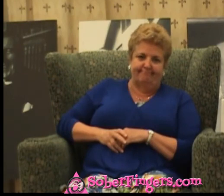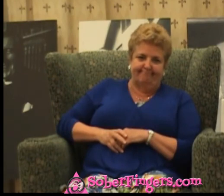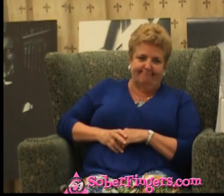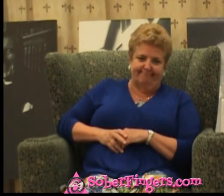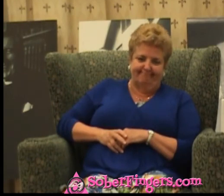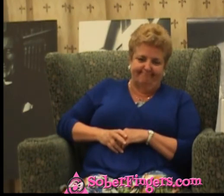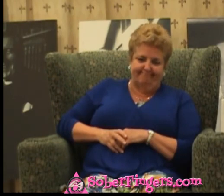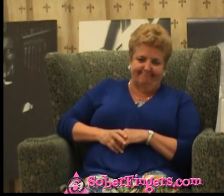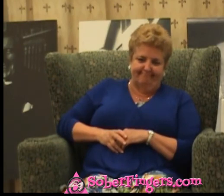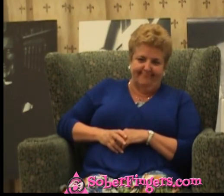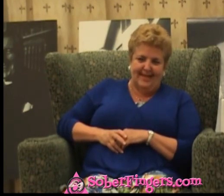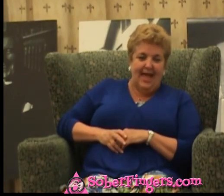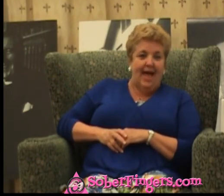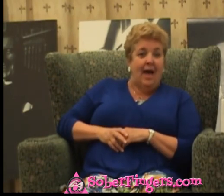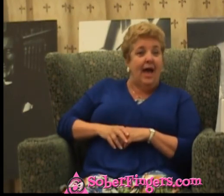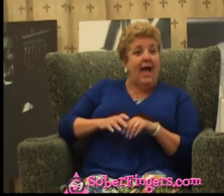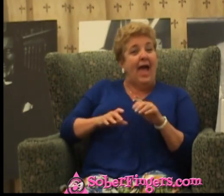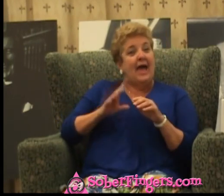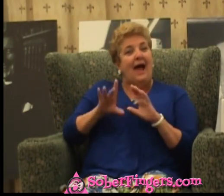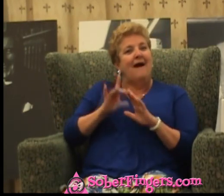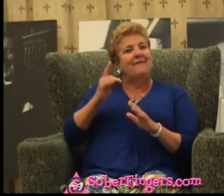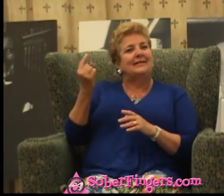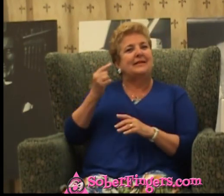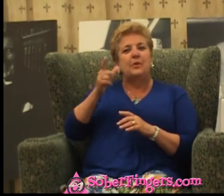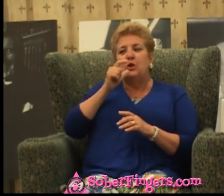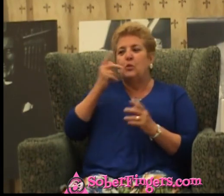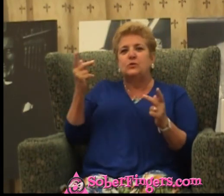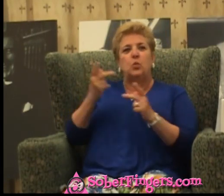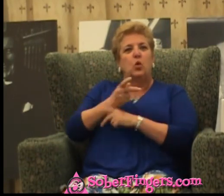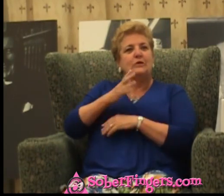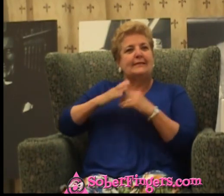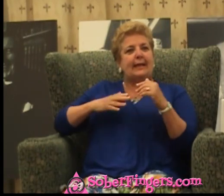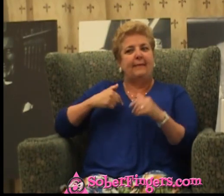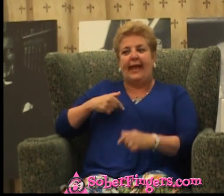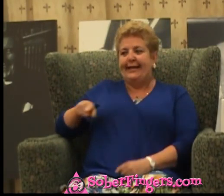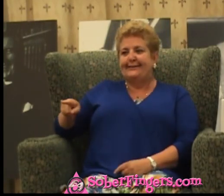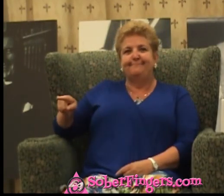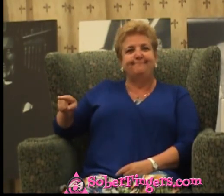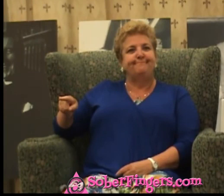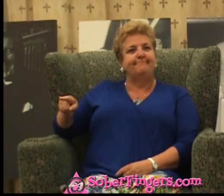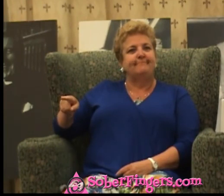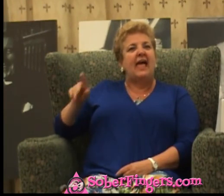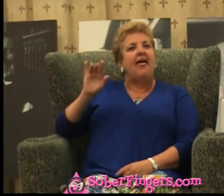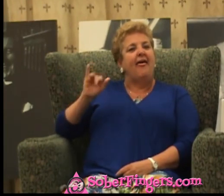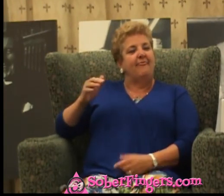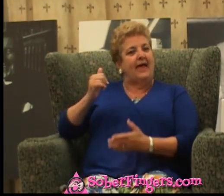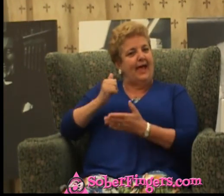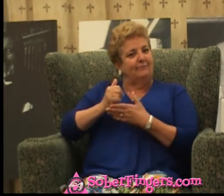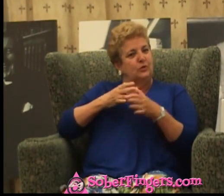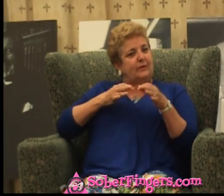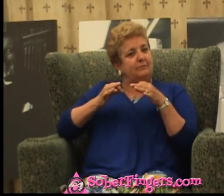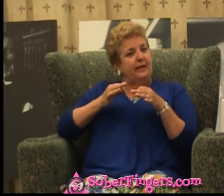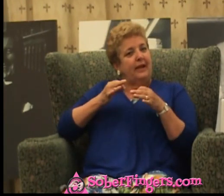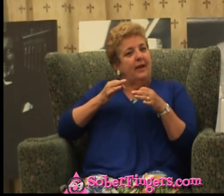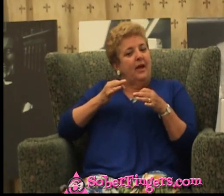guy. And I had found somebody worse off than me that helped explain that what I was going through wasn't that